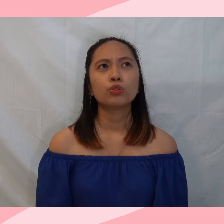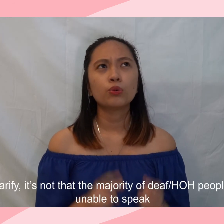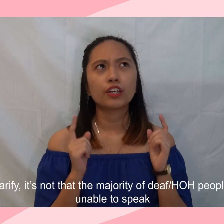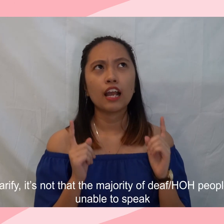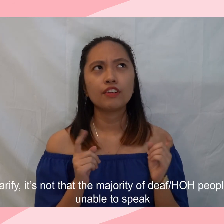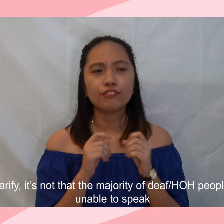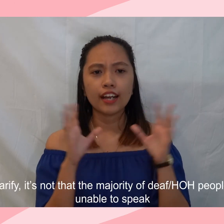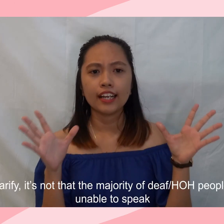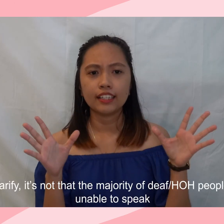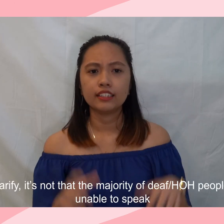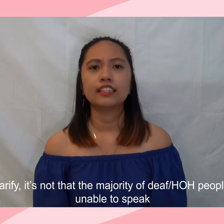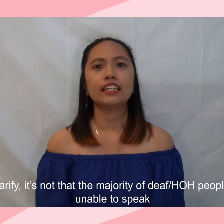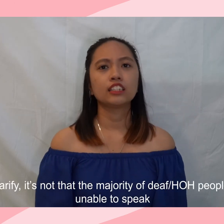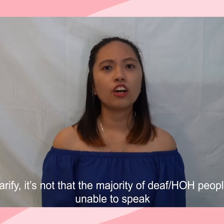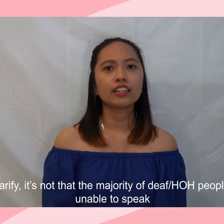To clarify, it's not that